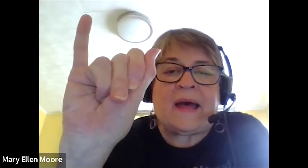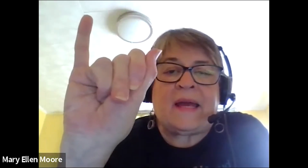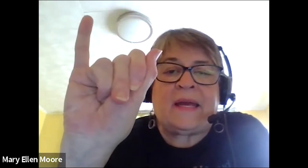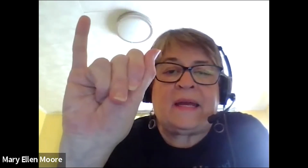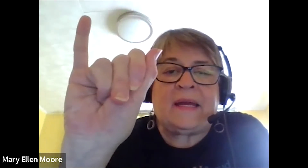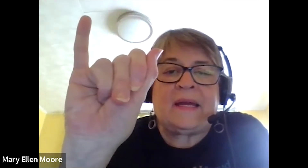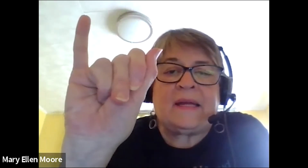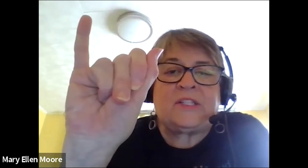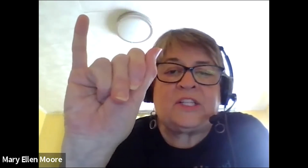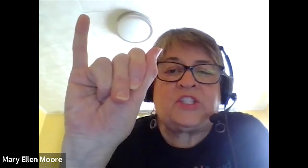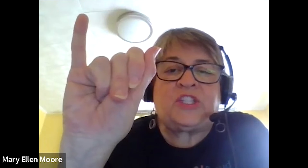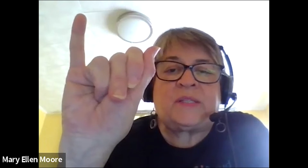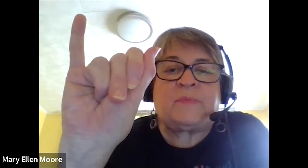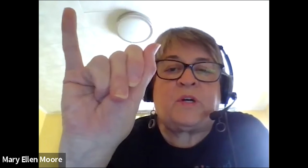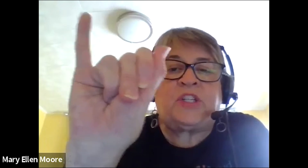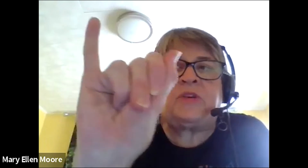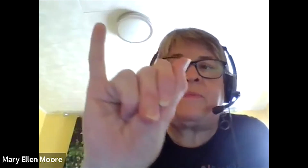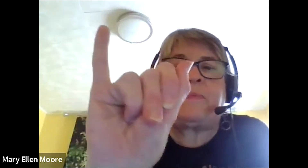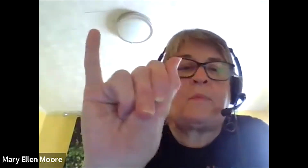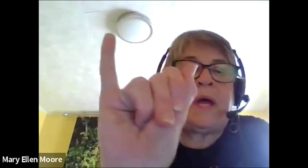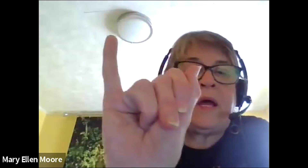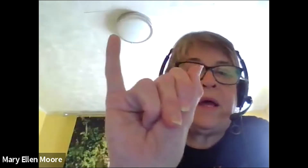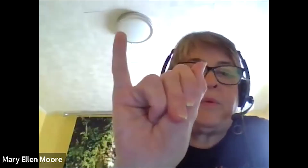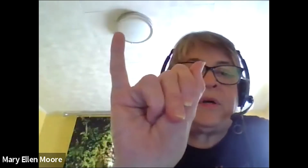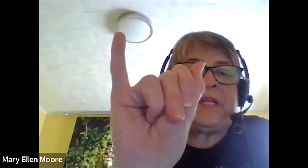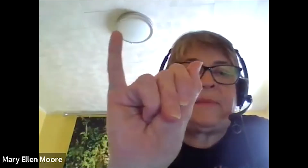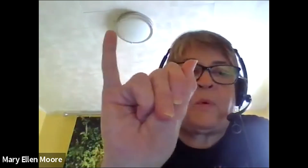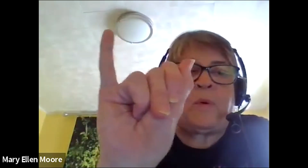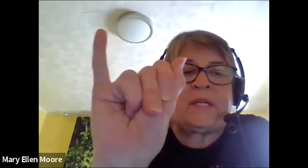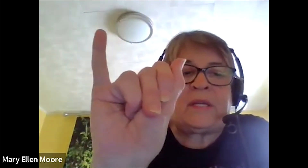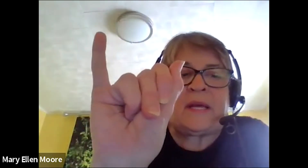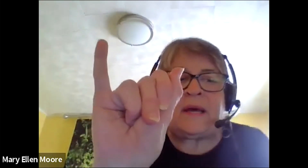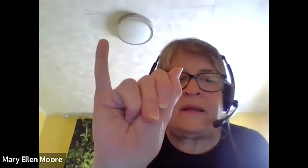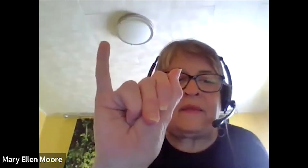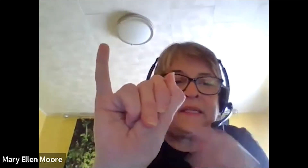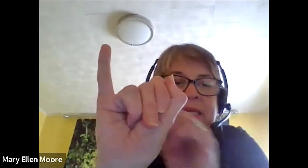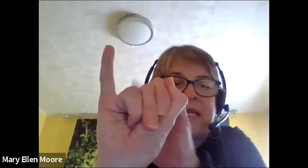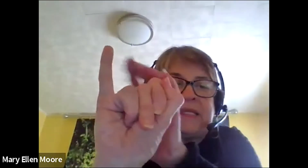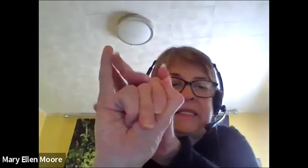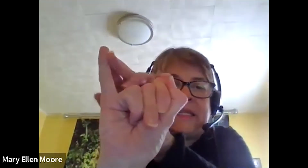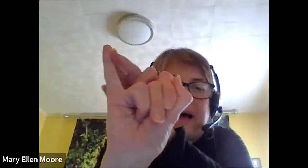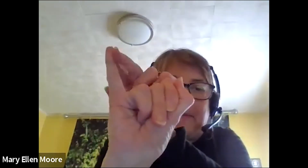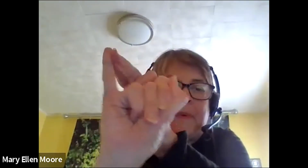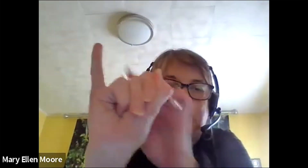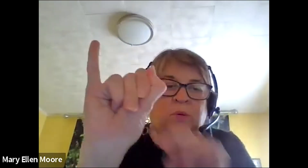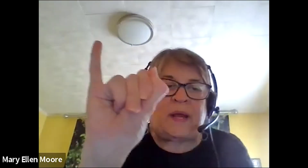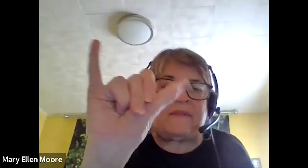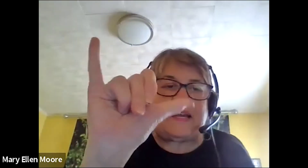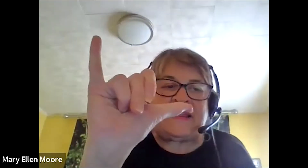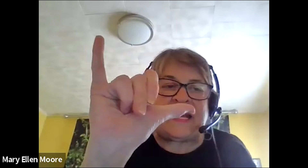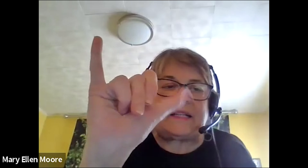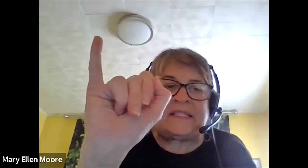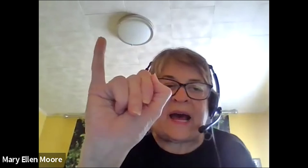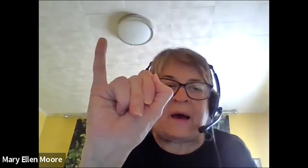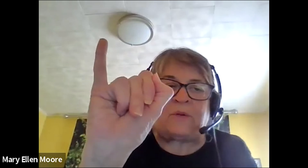I. Just put the point this up, but don't have anything else out.